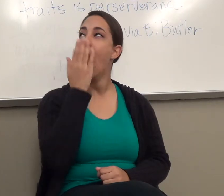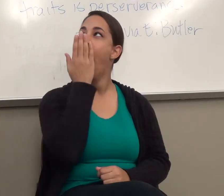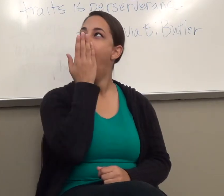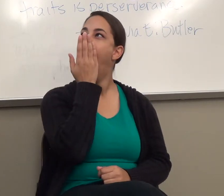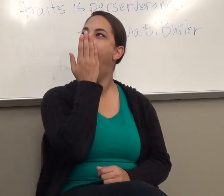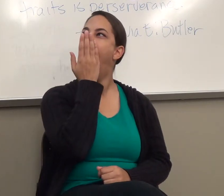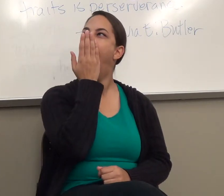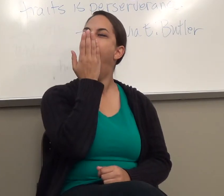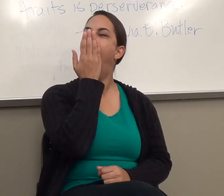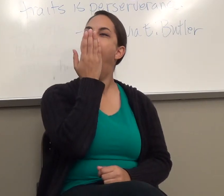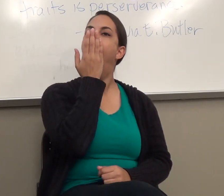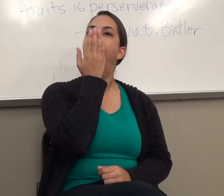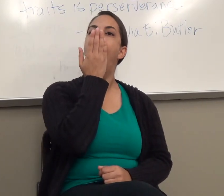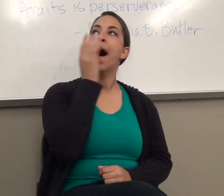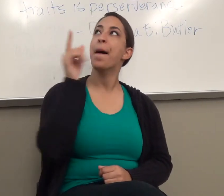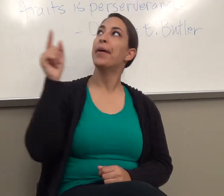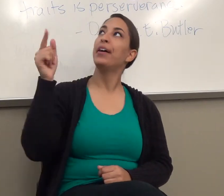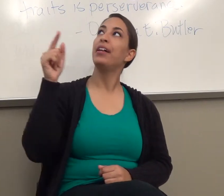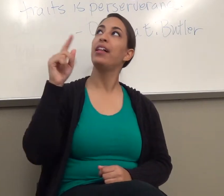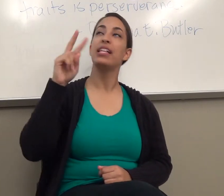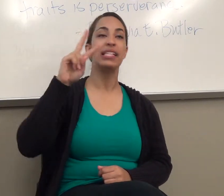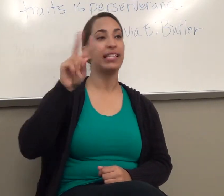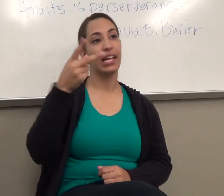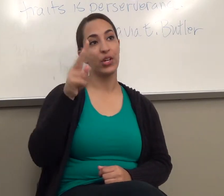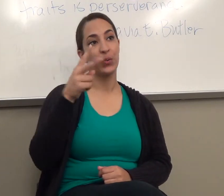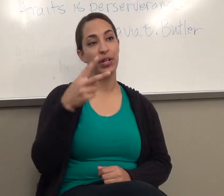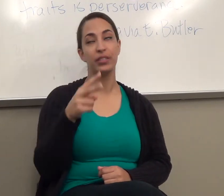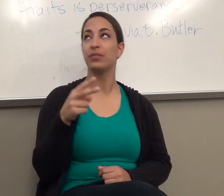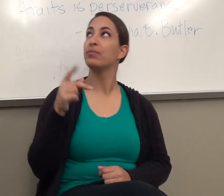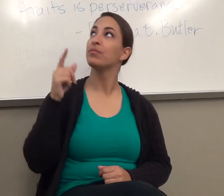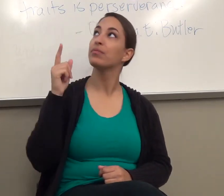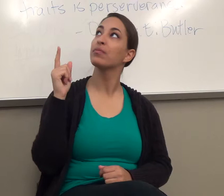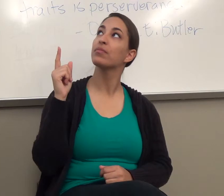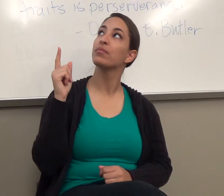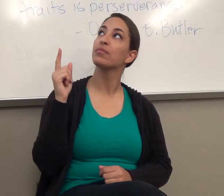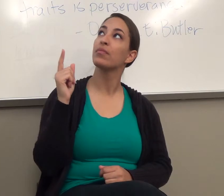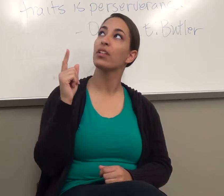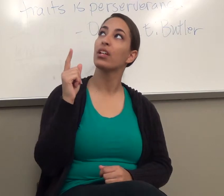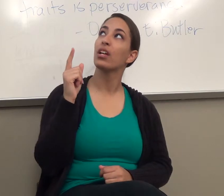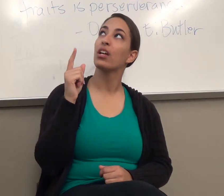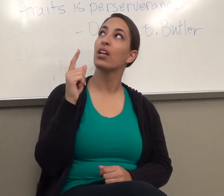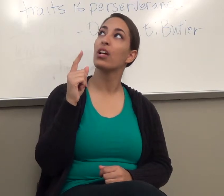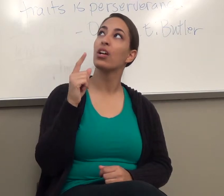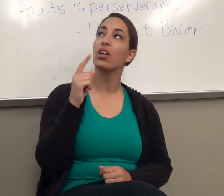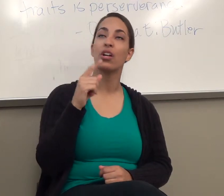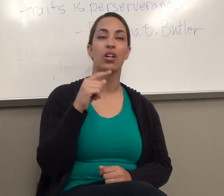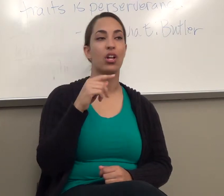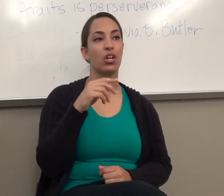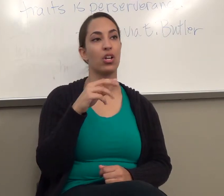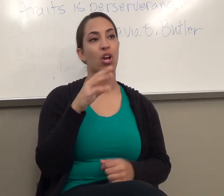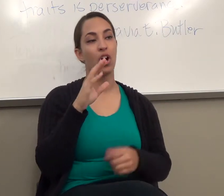A student should never underestimate the size of the reading vocabulary that college